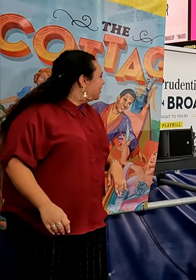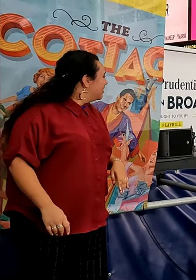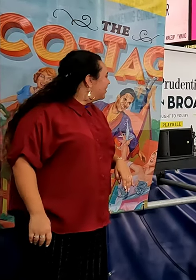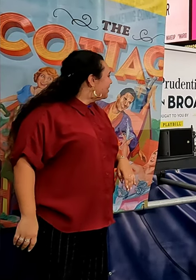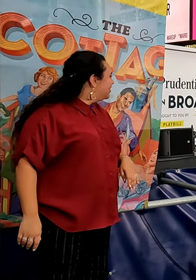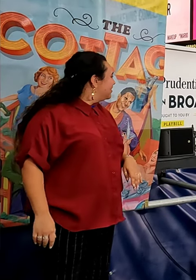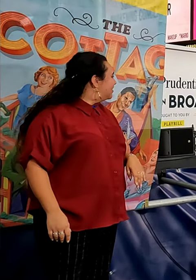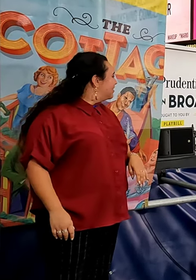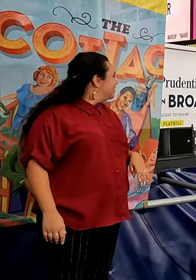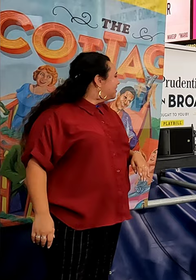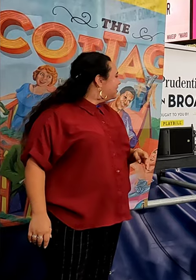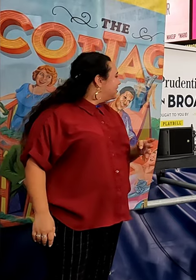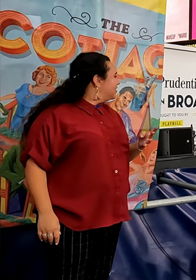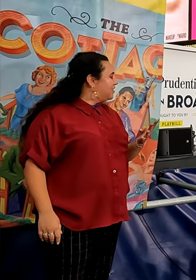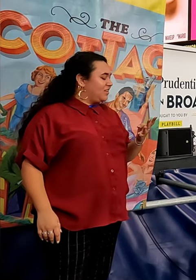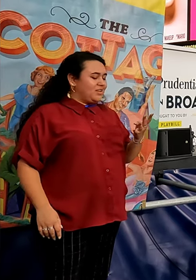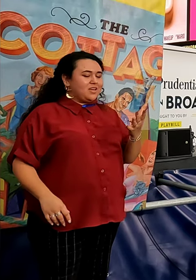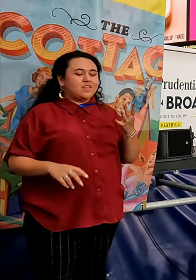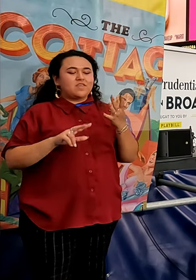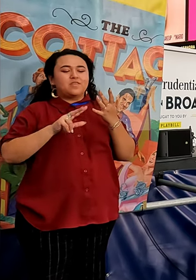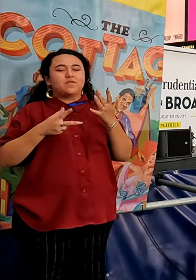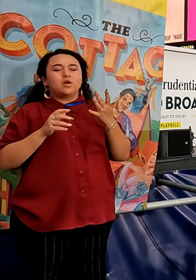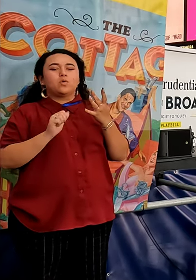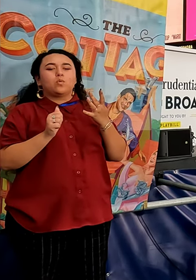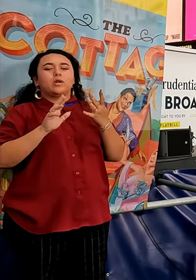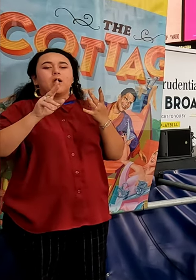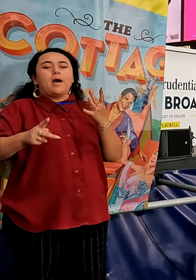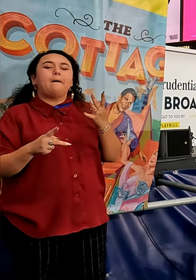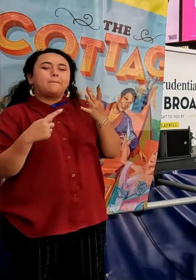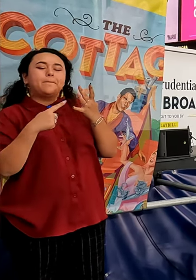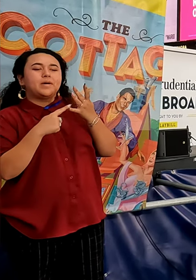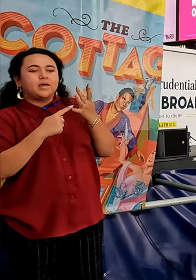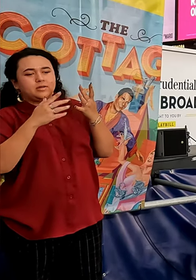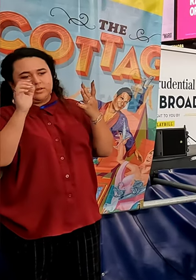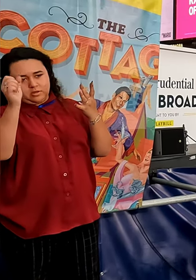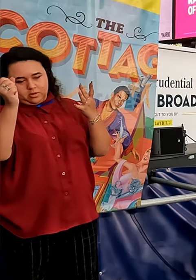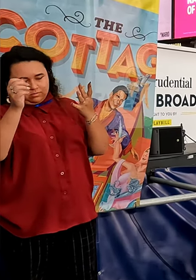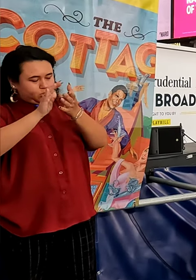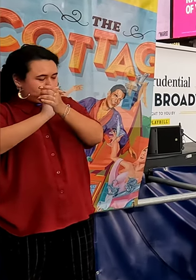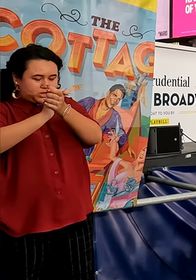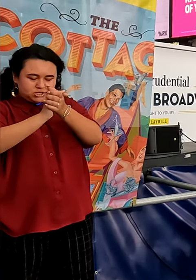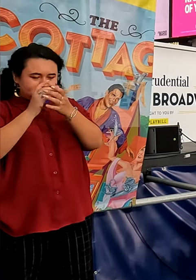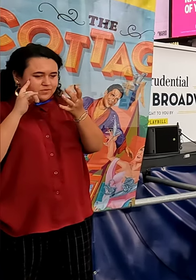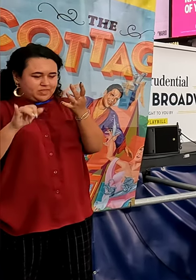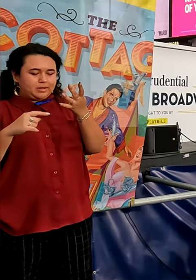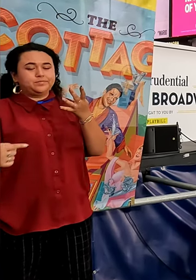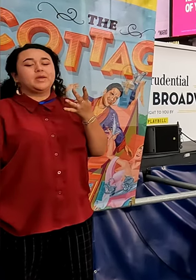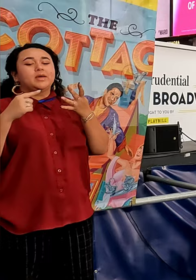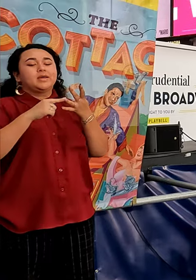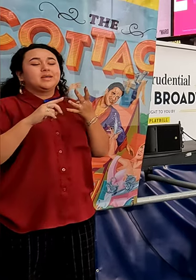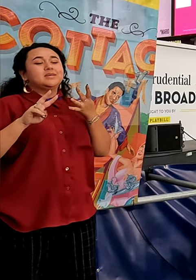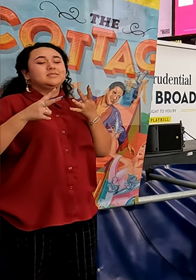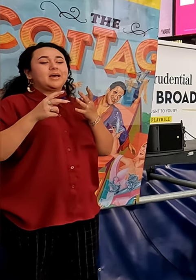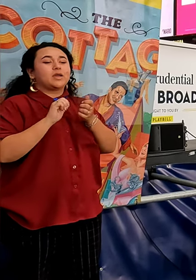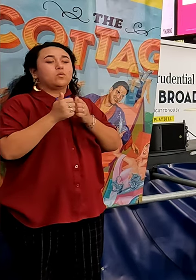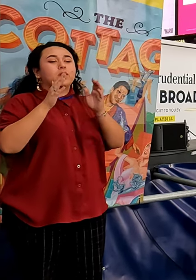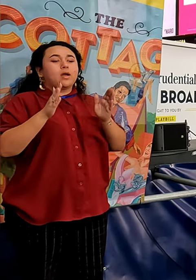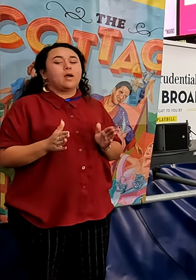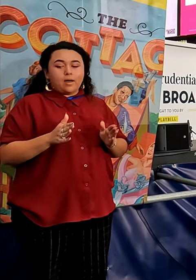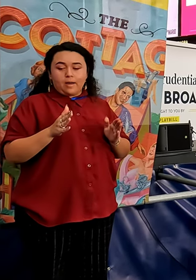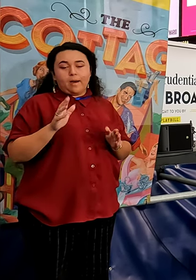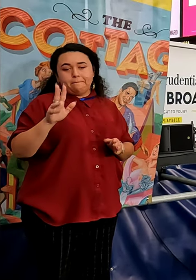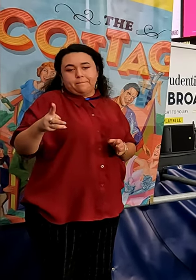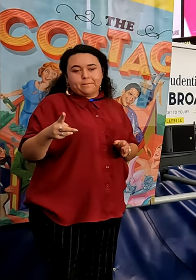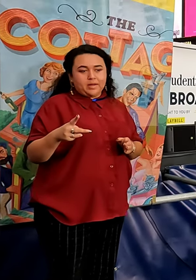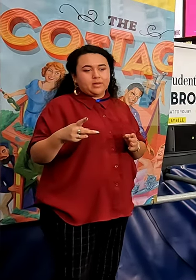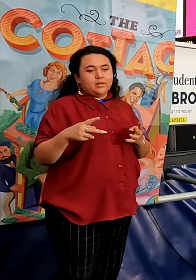So that's our third runner-up there, Alli Sutton. Alli, congratulations to that. Right, our second runner-up and